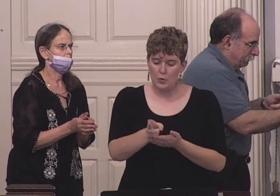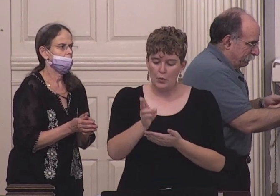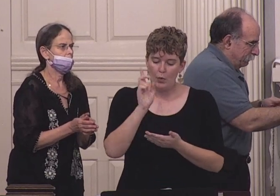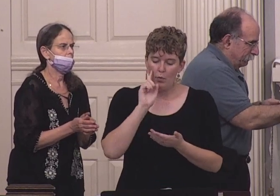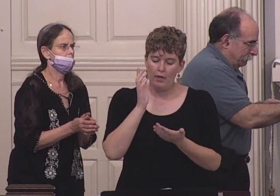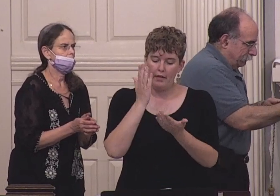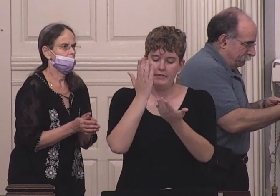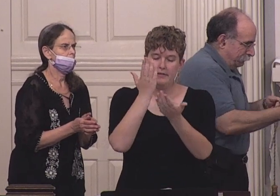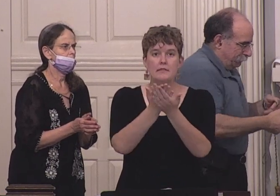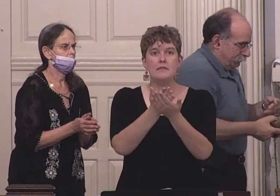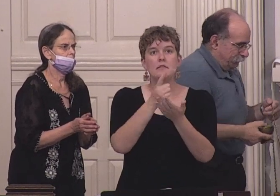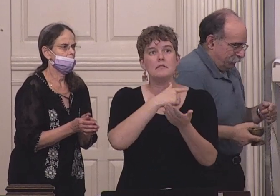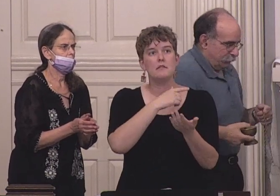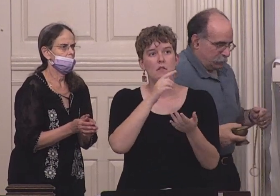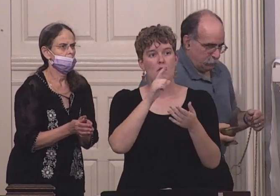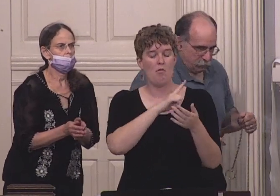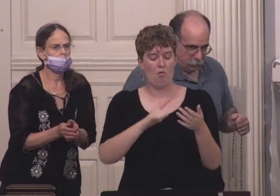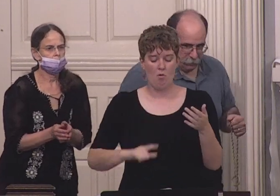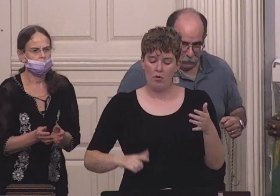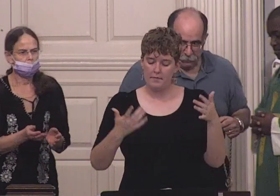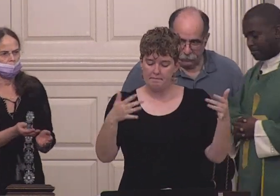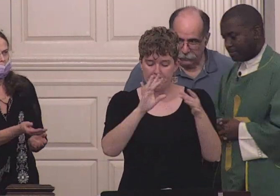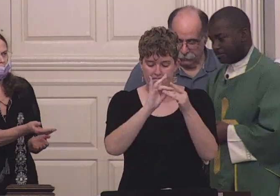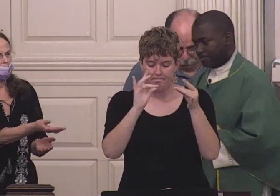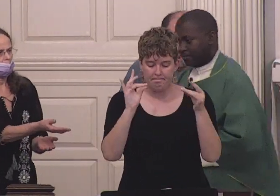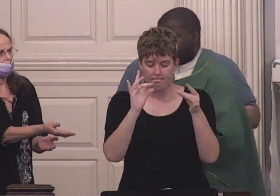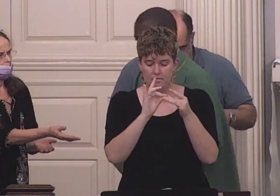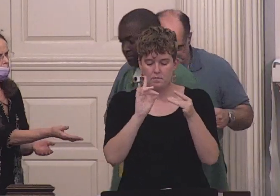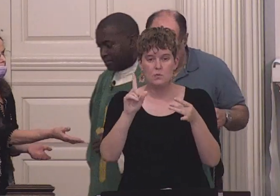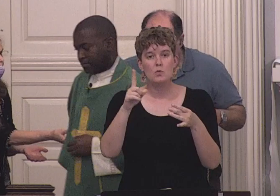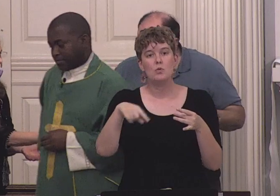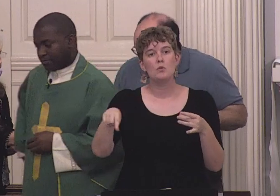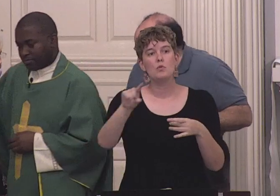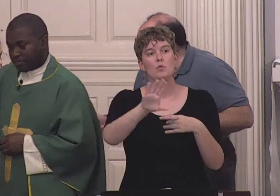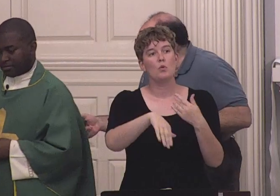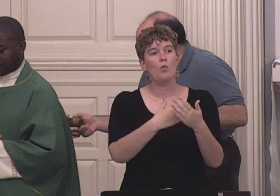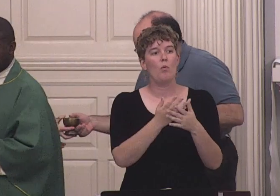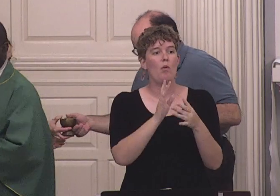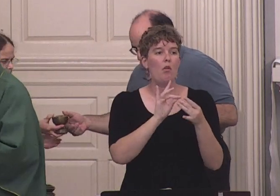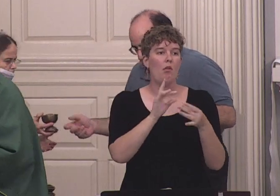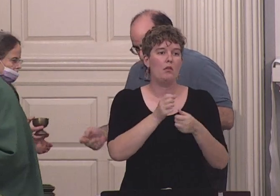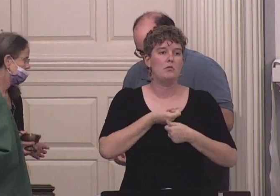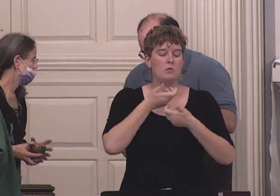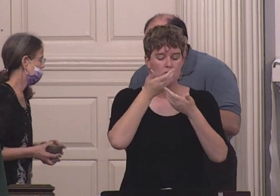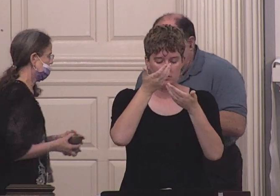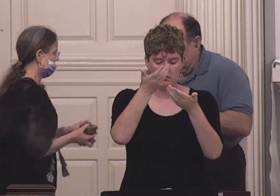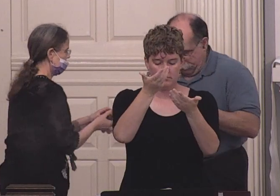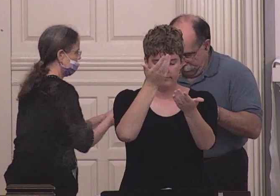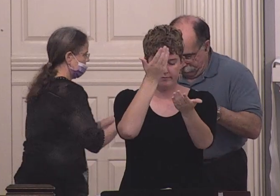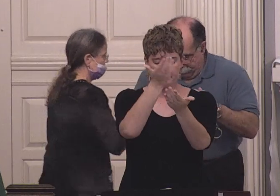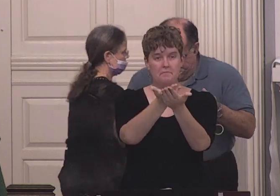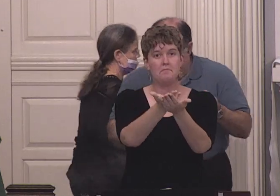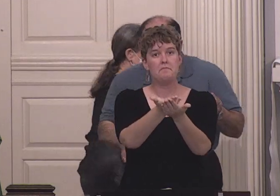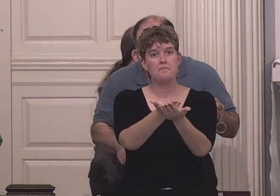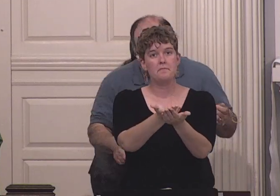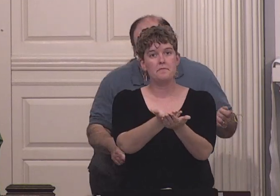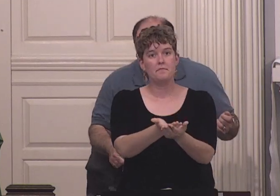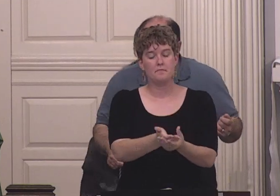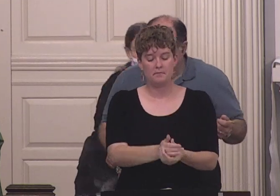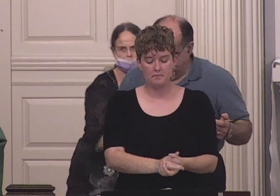Testify to me, says the Lord, and you also will